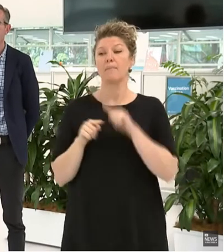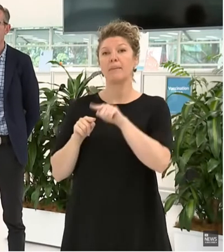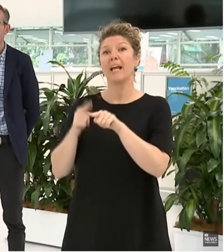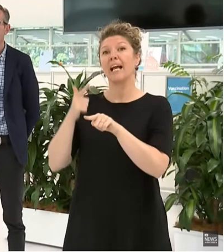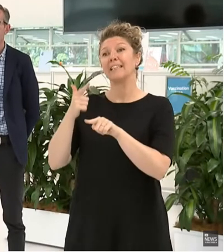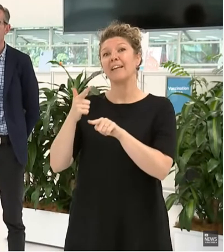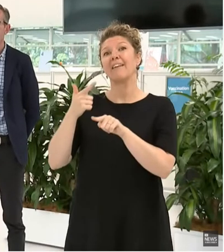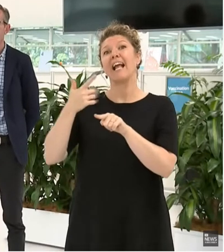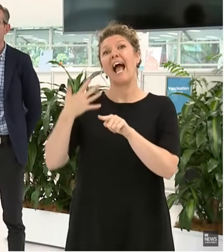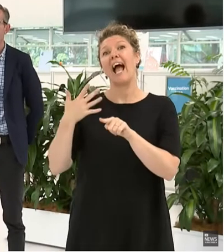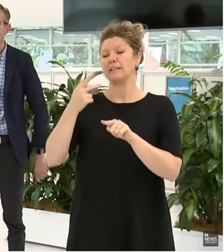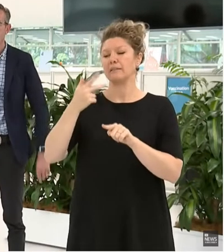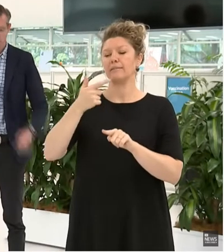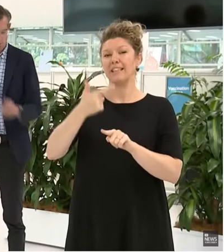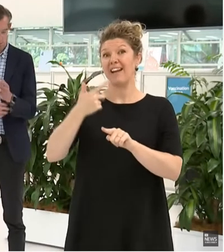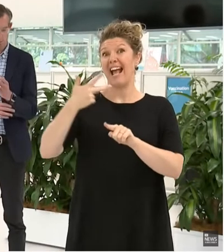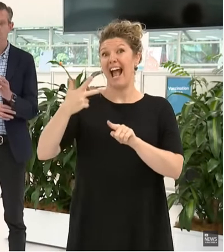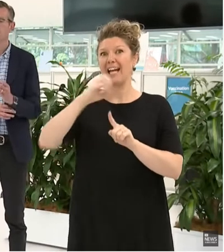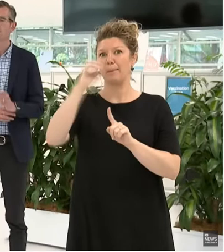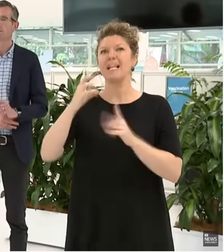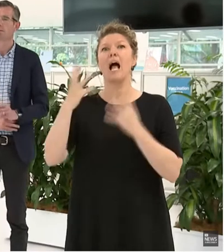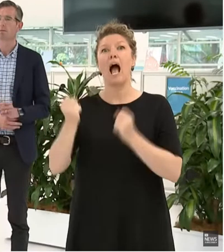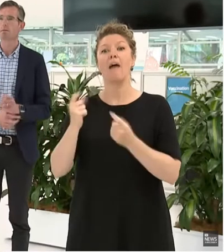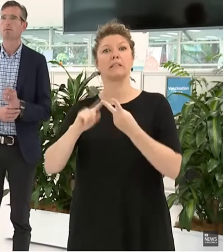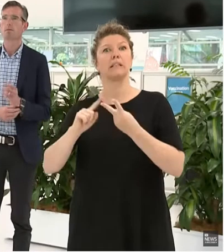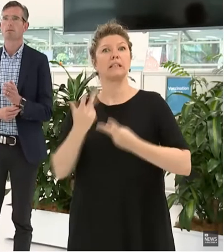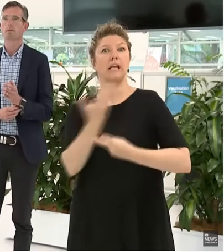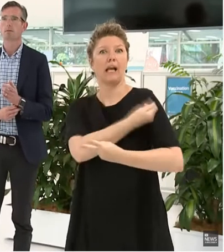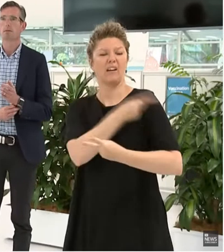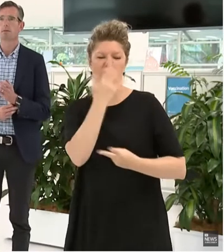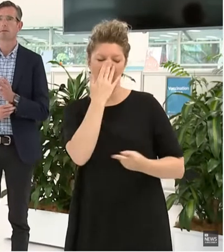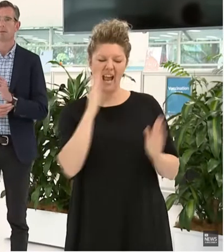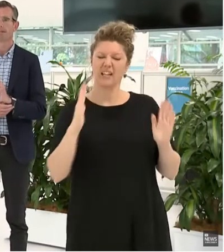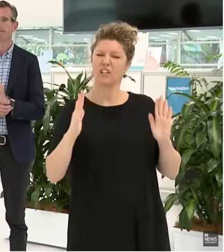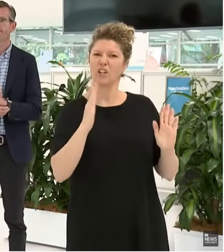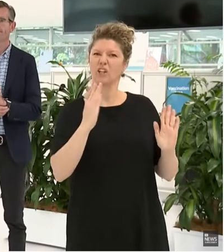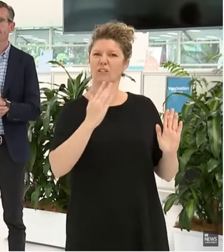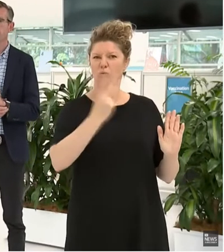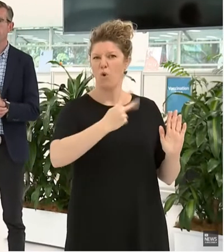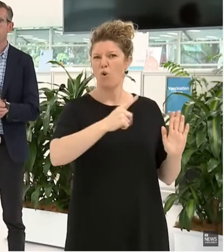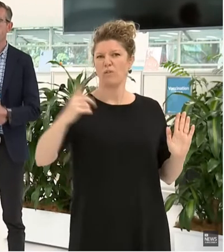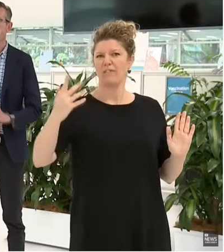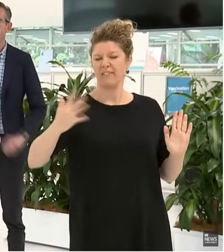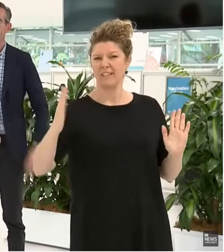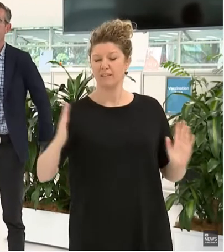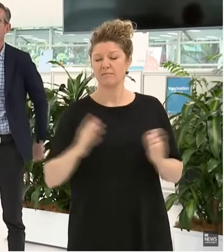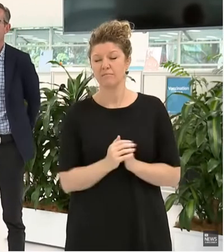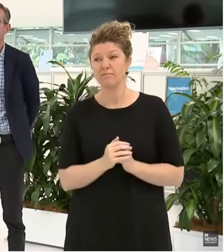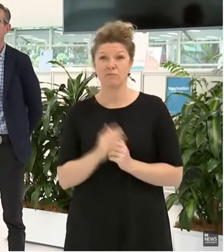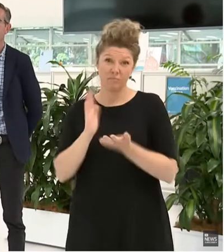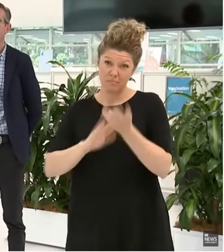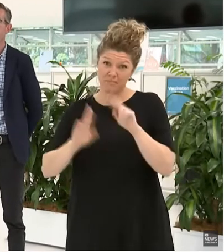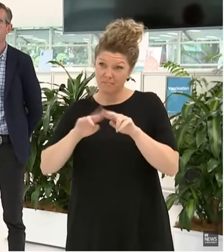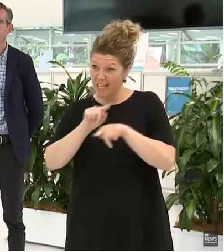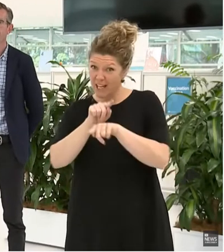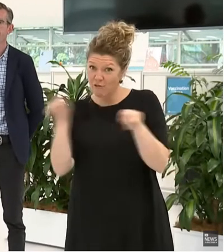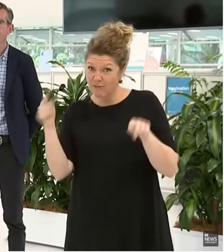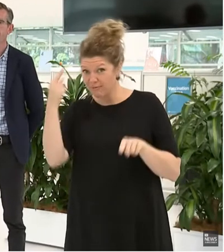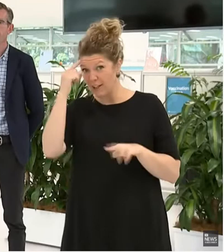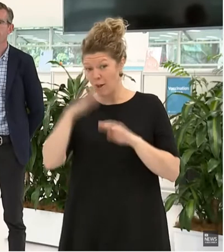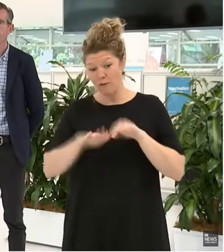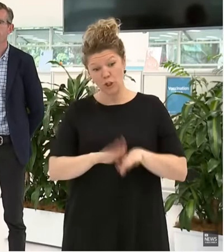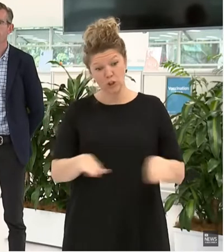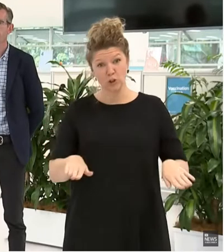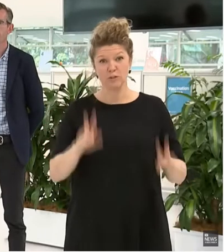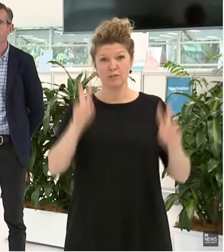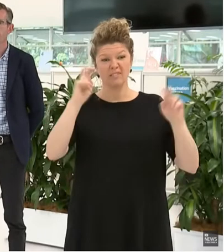second dose. So there's a bit of work to do there. And to mums and dads out there, the best present you can give your 12 to 15-year-old at the moment for Christmas and the